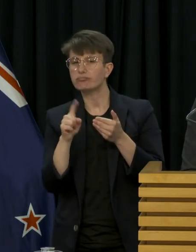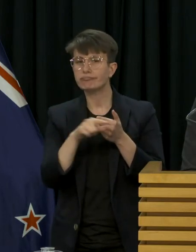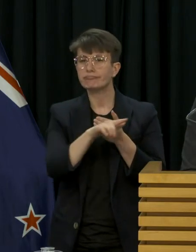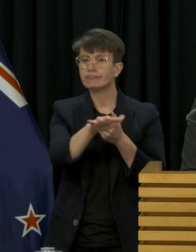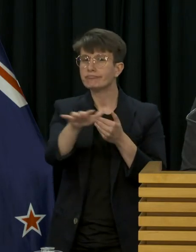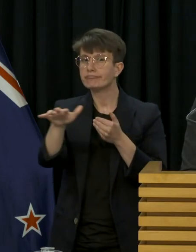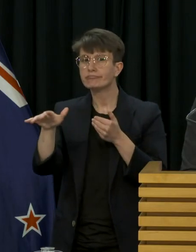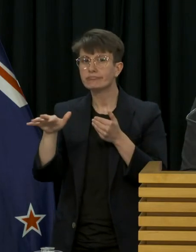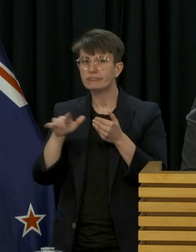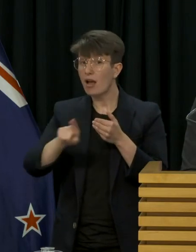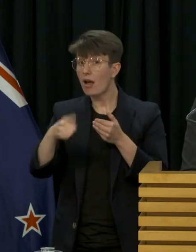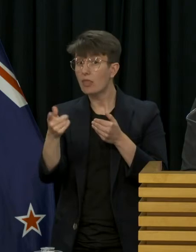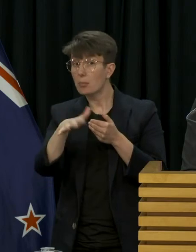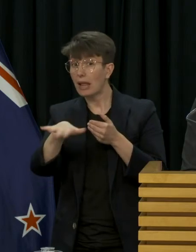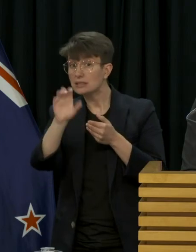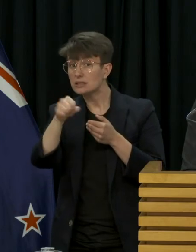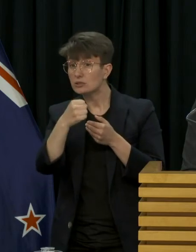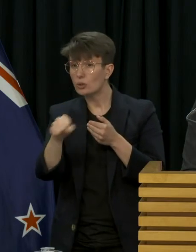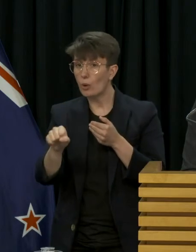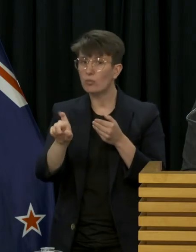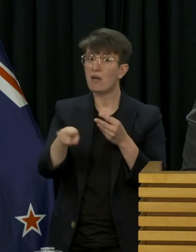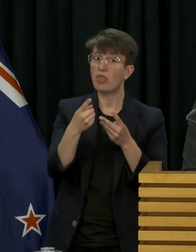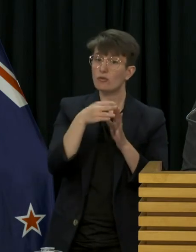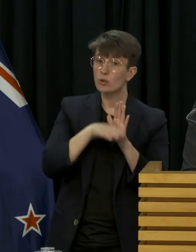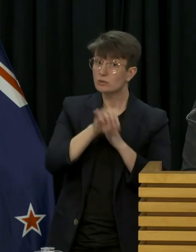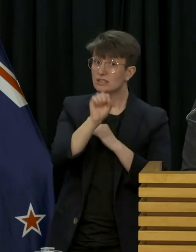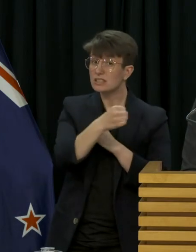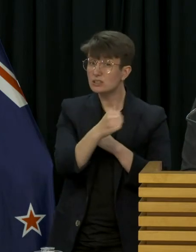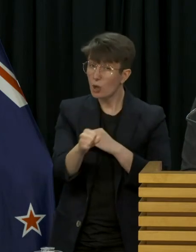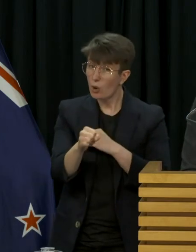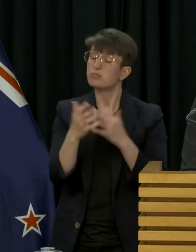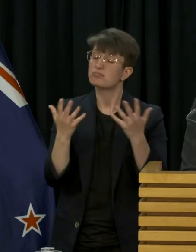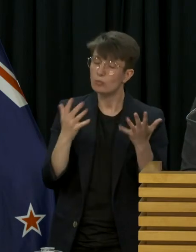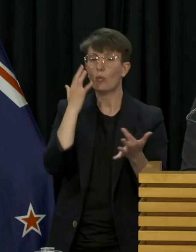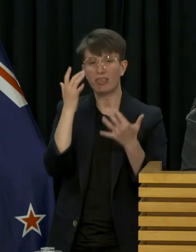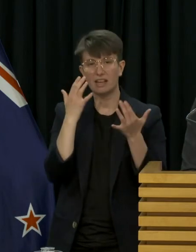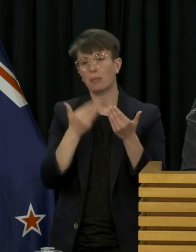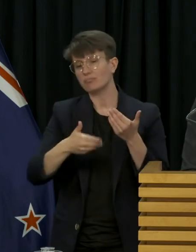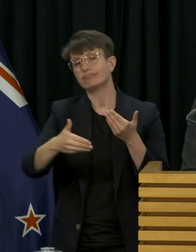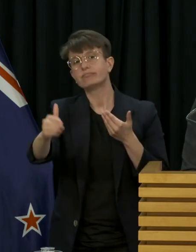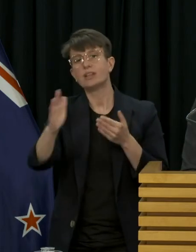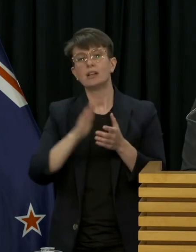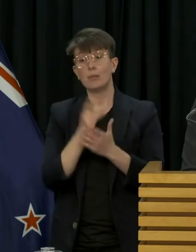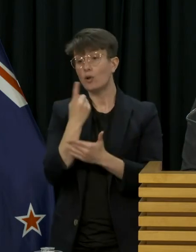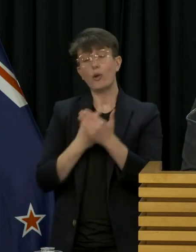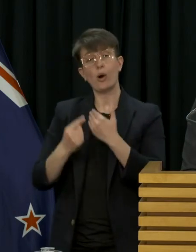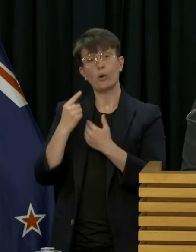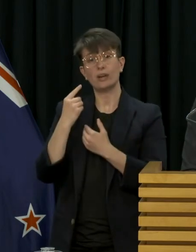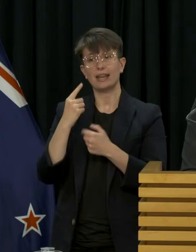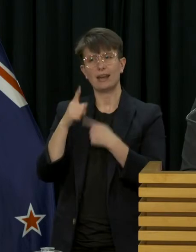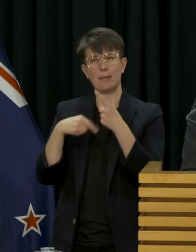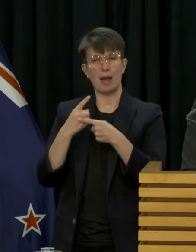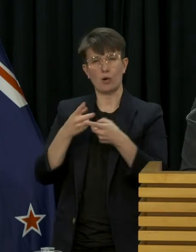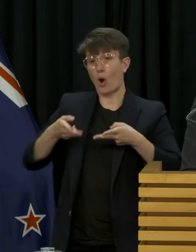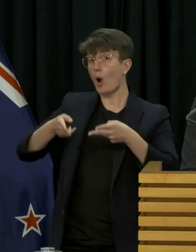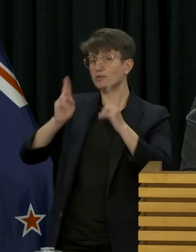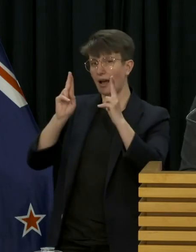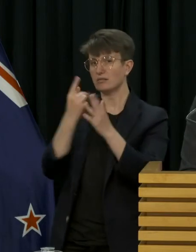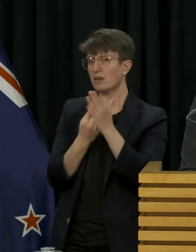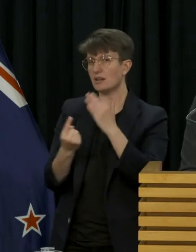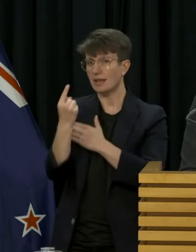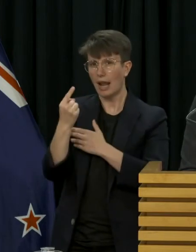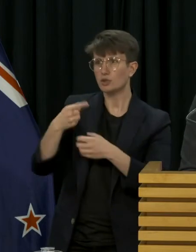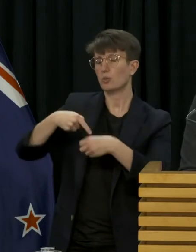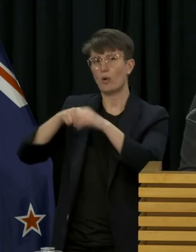of issues, but as I've said, it's not just about facilities, it's about our borders more generally. We have a higher proportion of